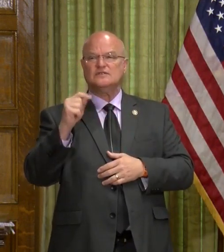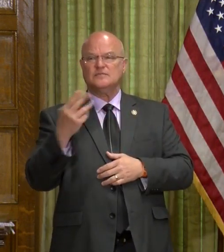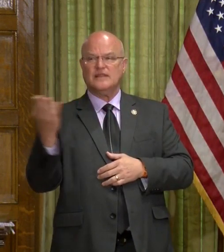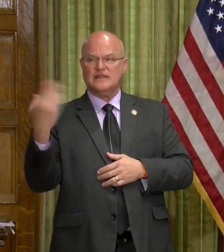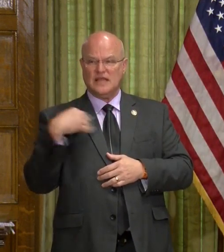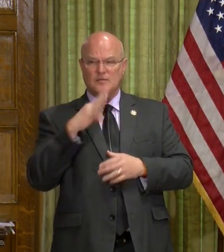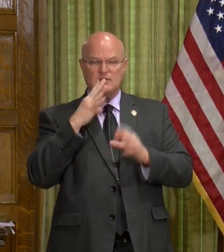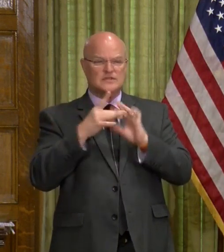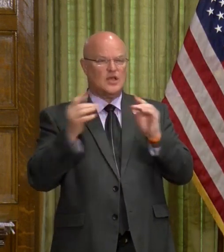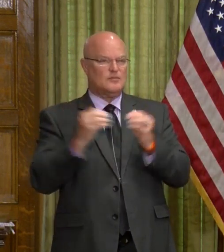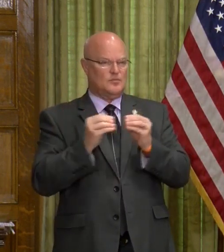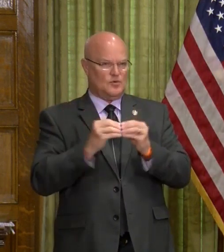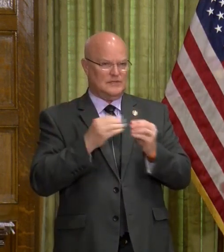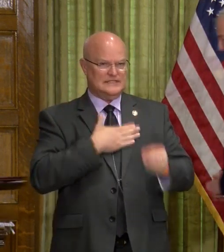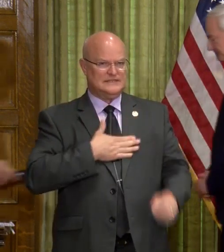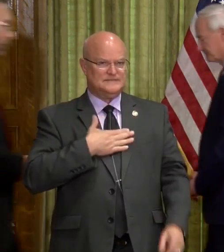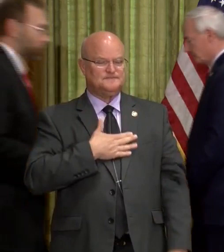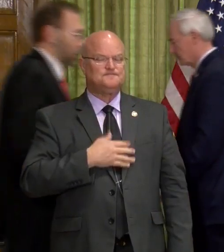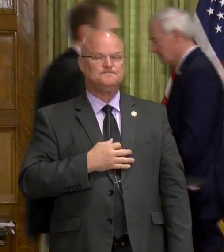come and talk about that a little bit more.